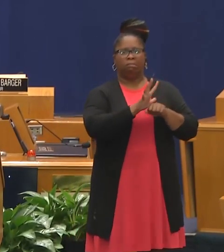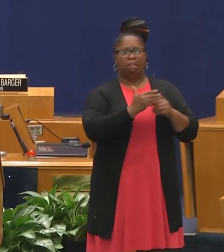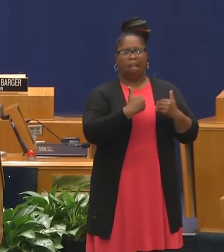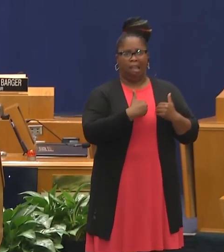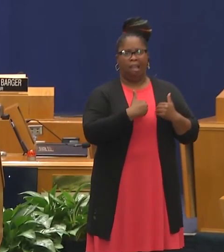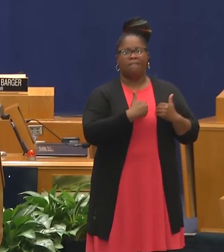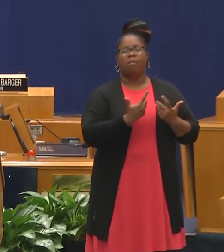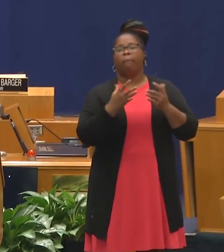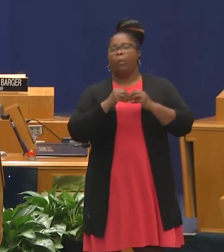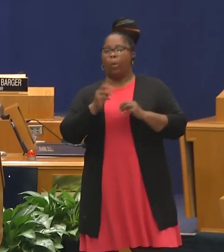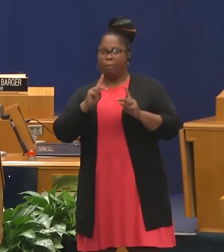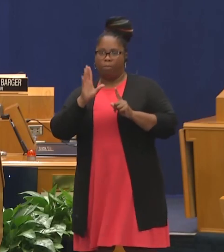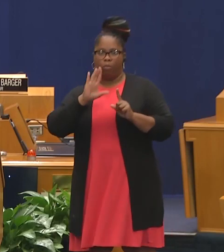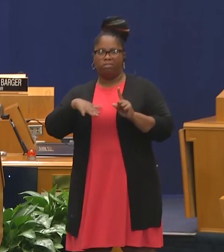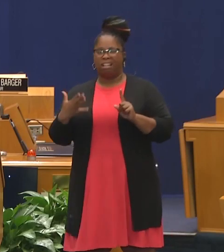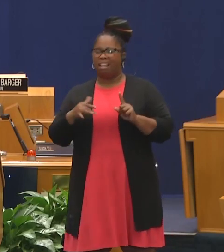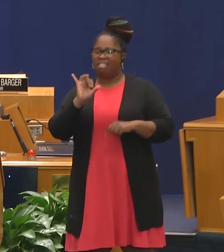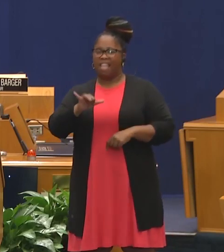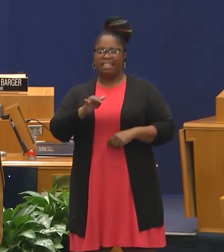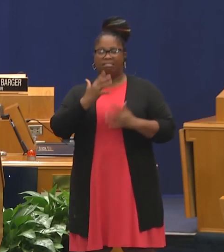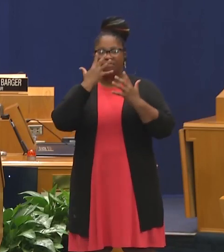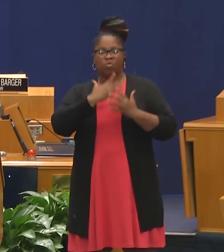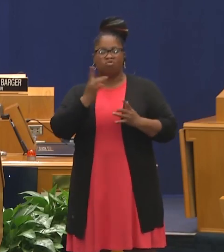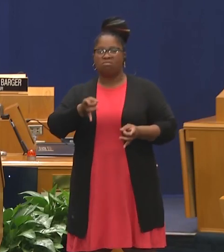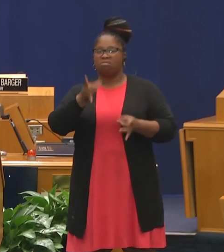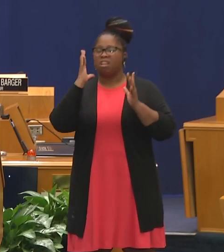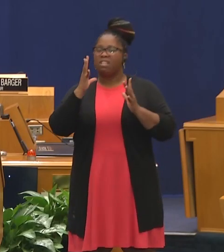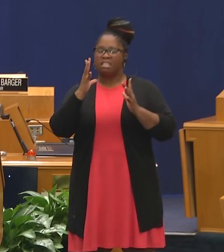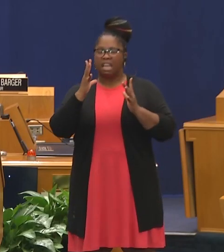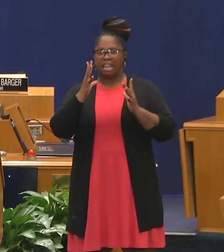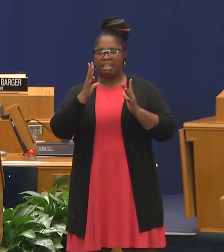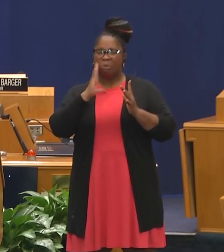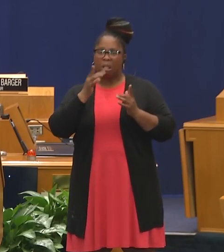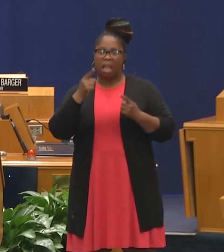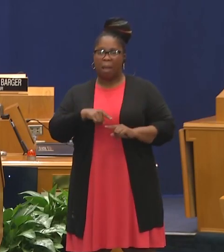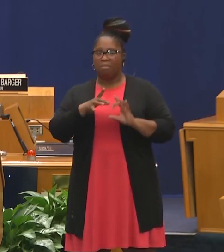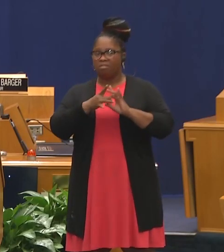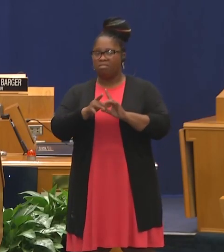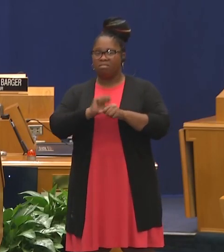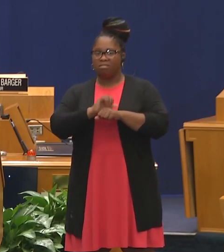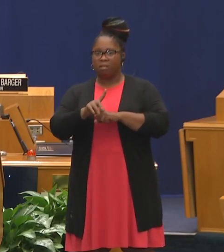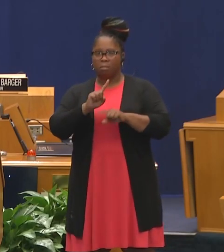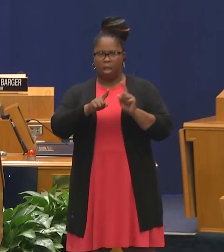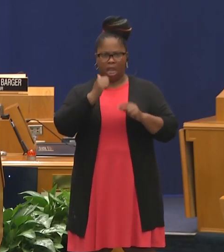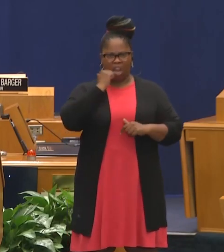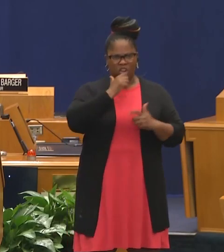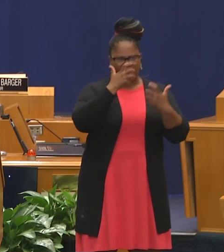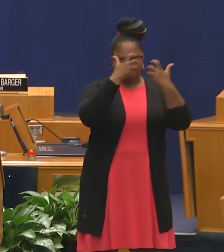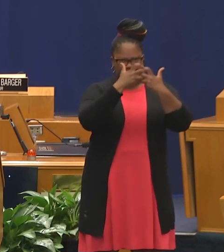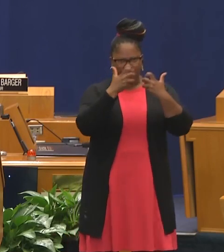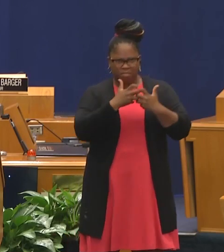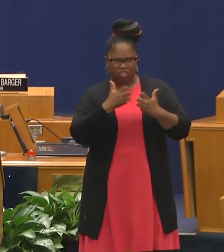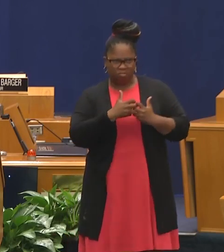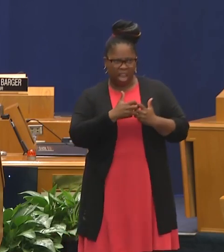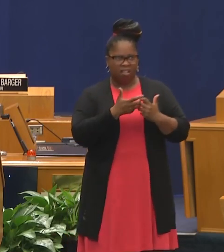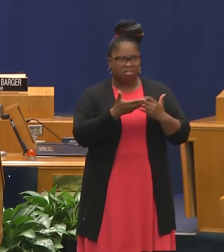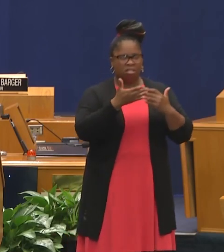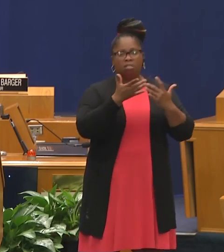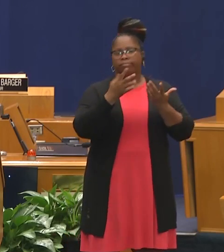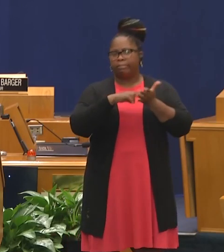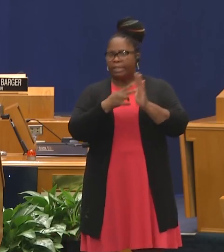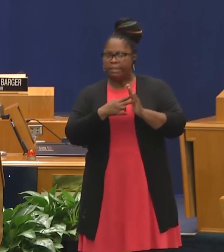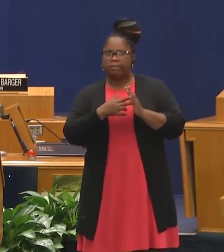devastating reality of COVID-19. But it's not a day-by-day match. So the days that you see